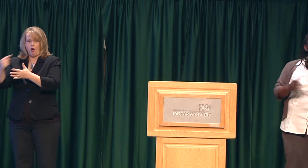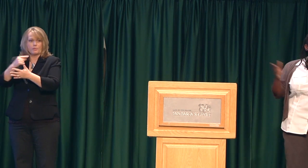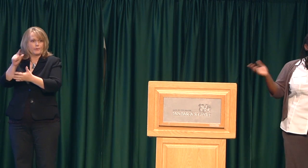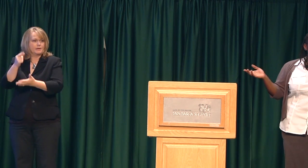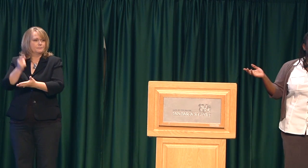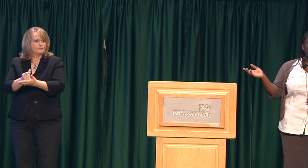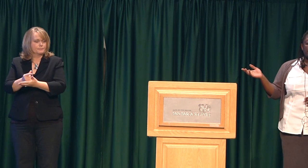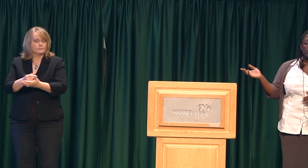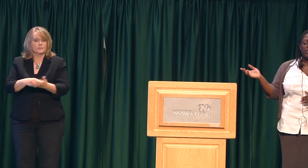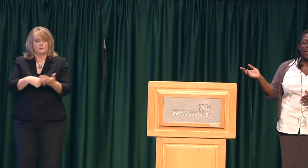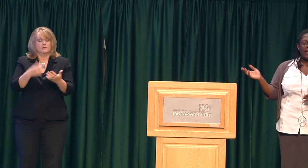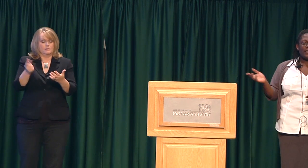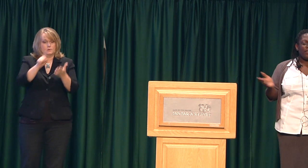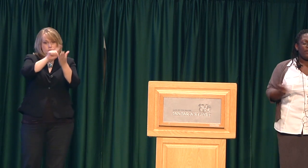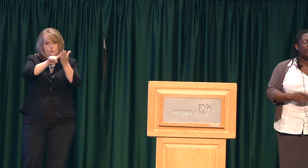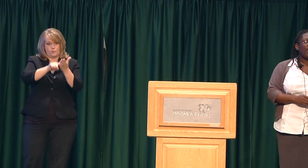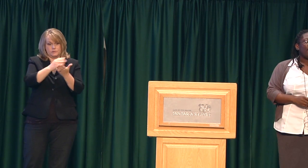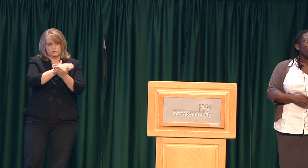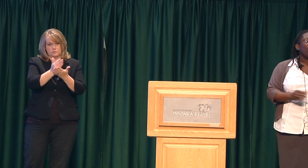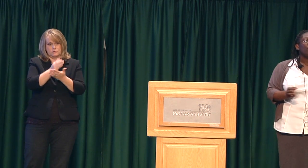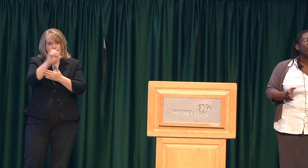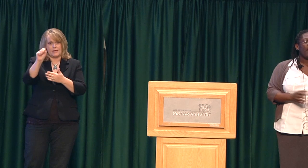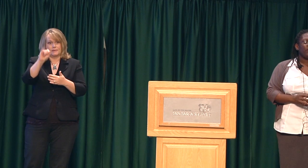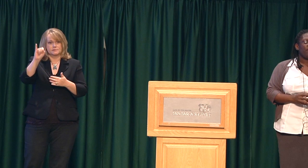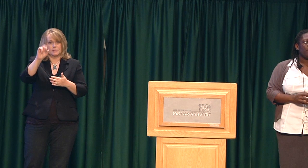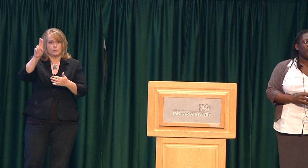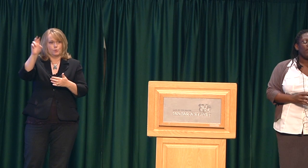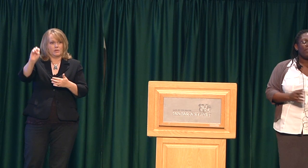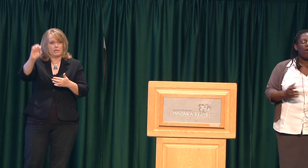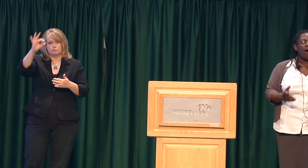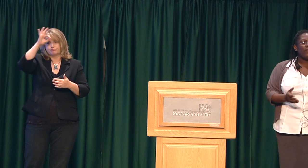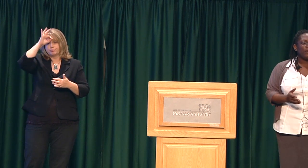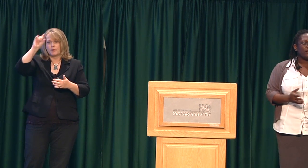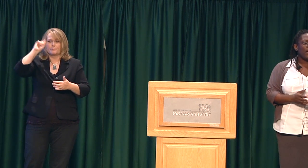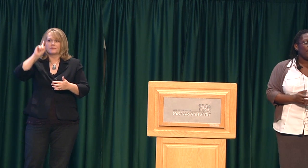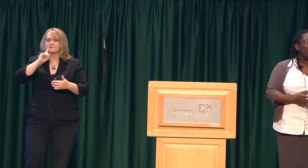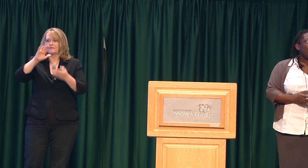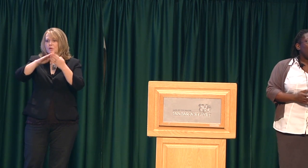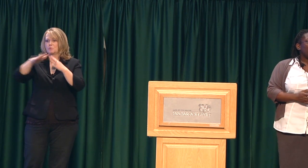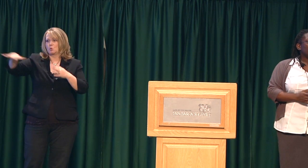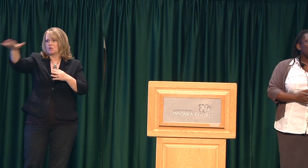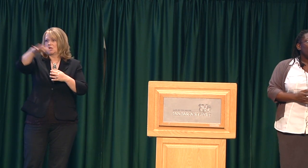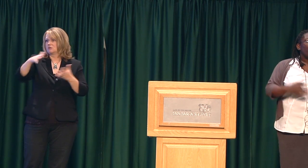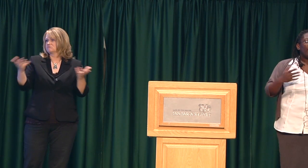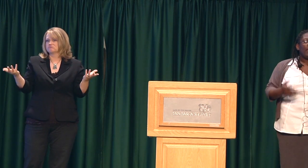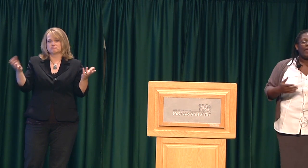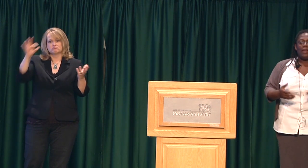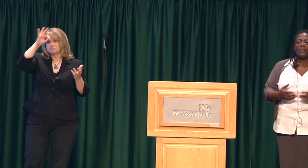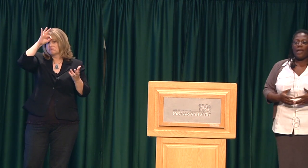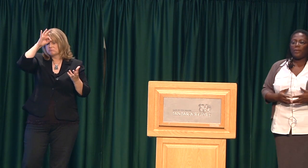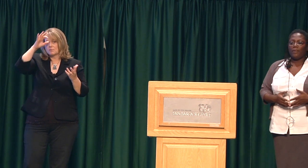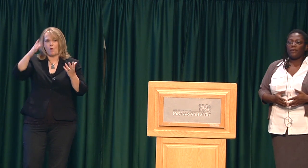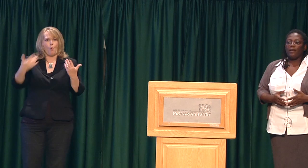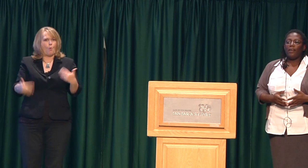did the first part of the research, and at SIUE they had no clue about the deaf community and they were all very excited, and they said, we cannot